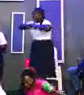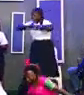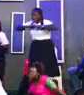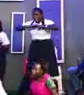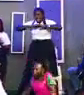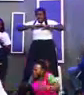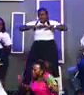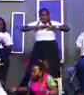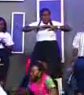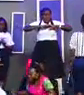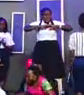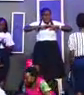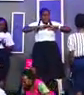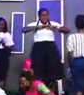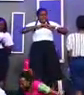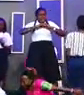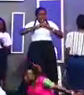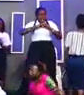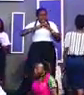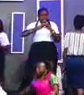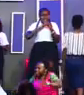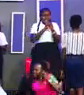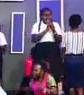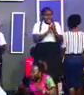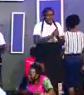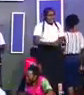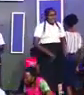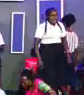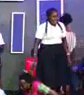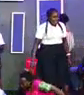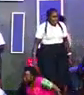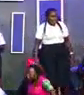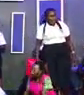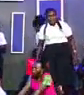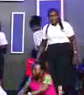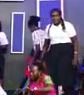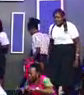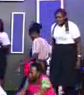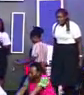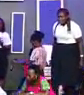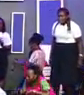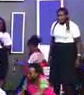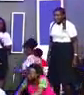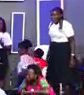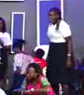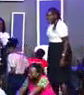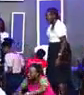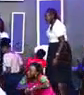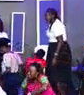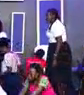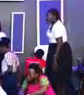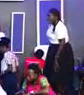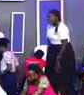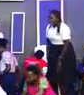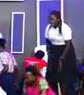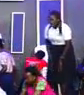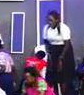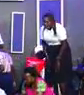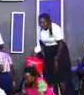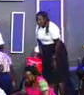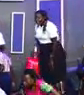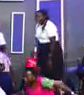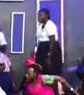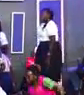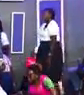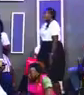katereha wenna bwe biba tebikwatiddwa wenna bwe biba tebiwambiddwa bisimbibwe ku lwase olwase